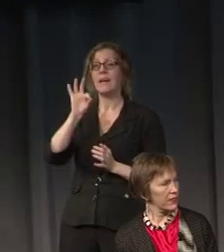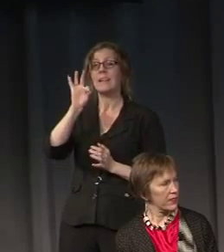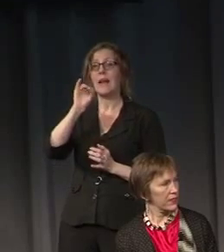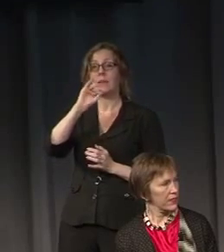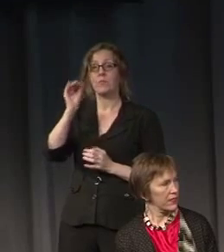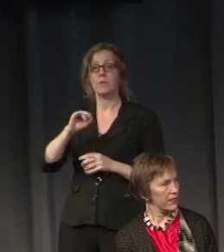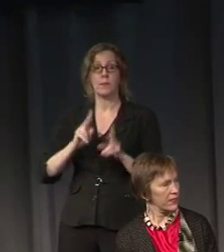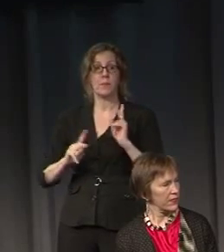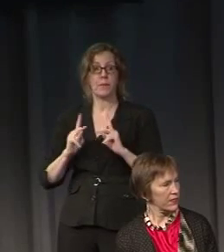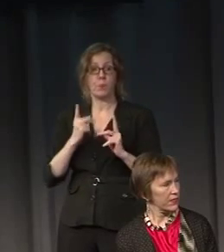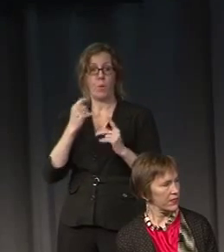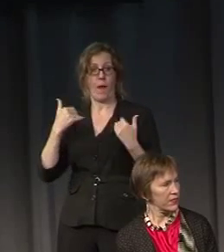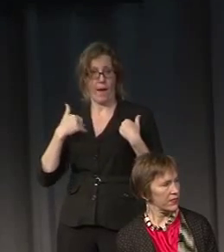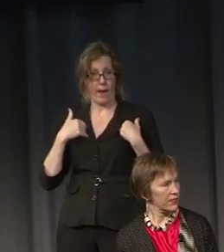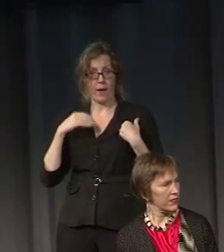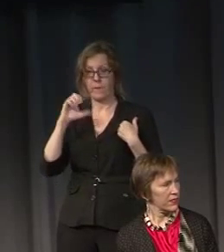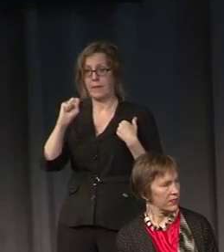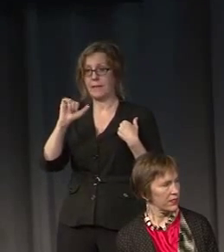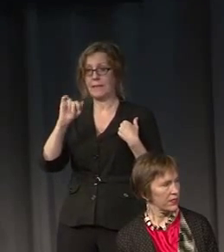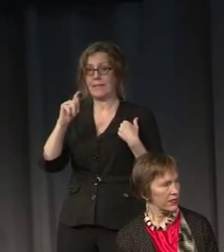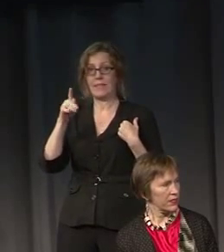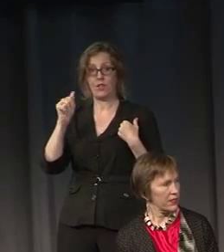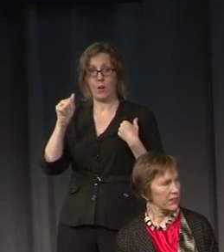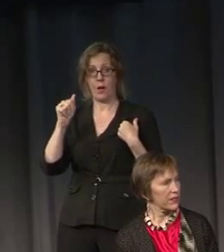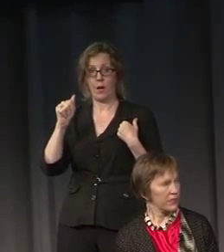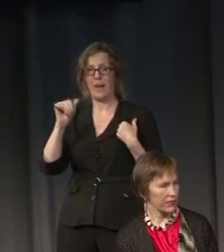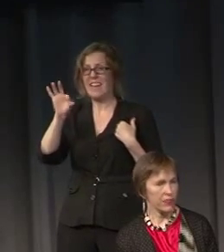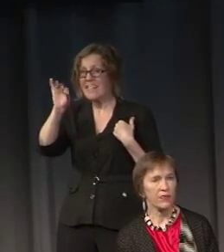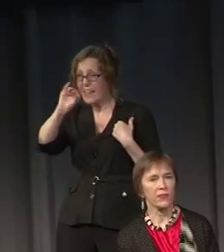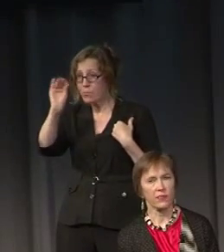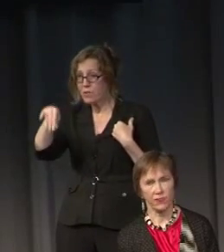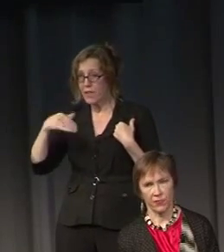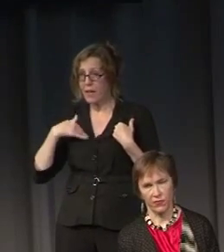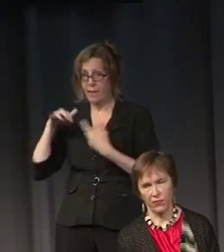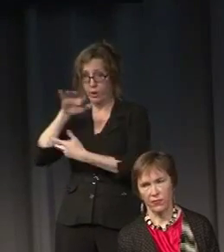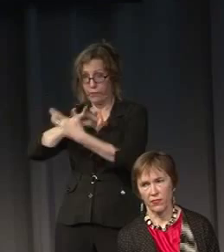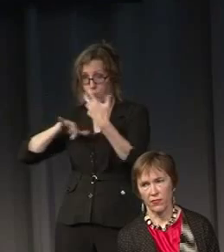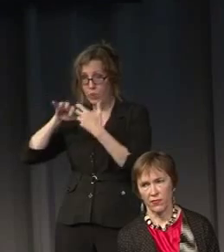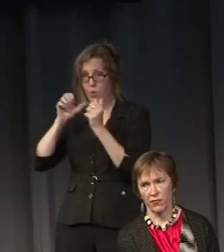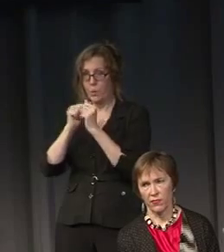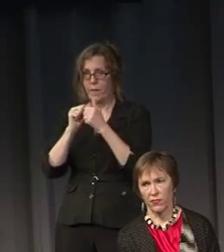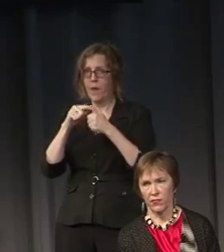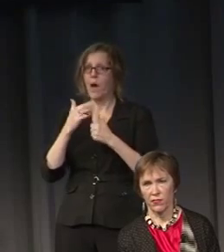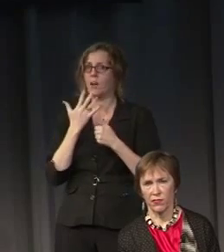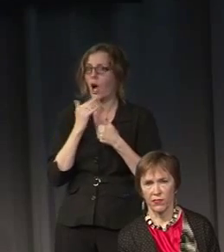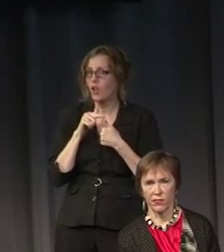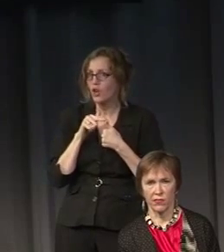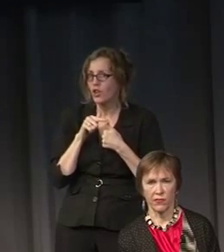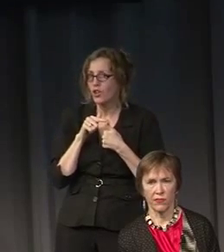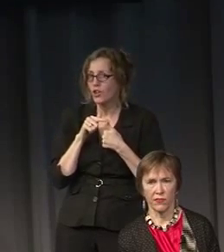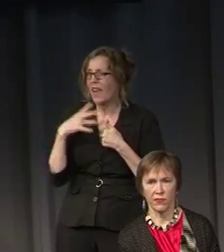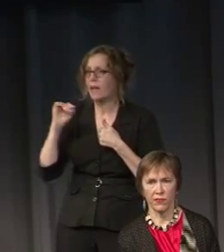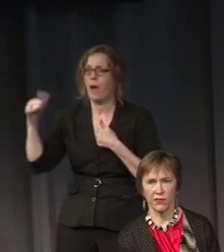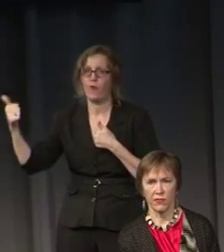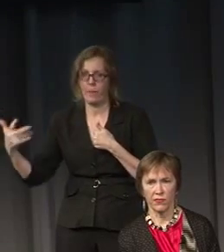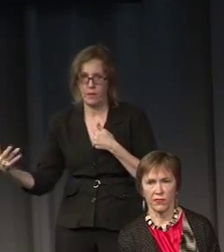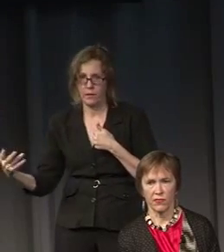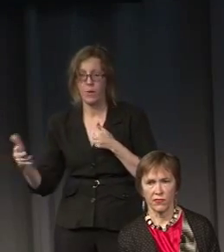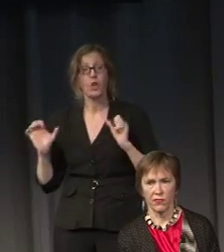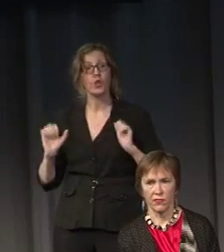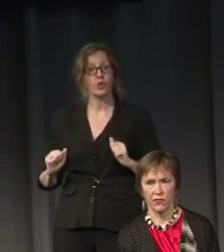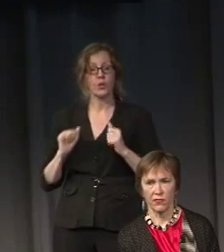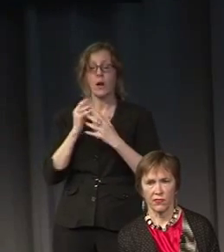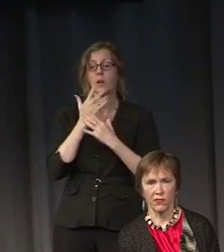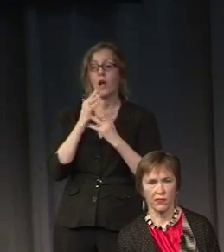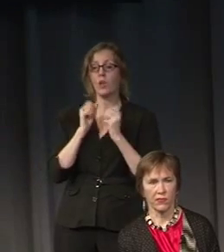synesthetes have a confusion with color and something else. So you could conceivably have, touch and hearing, and they sort